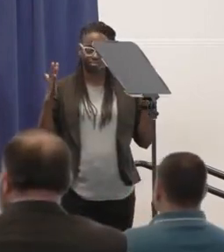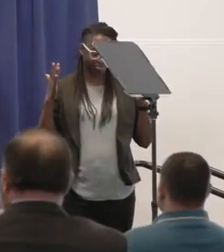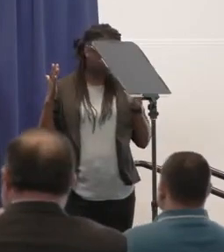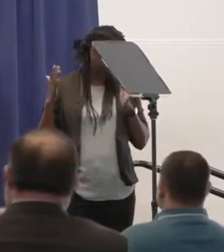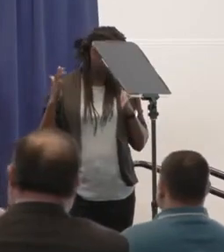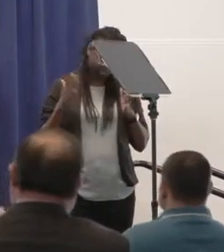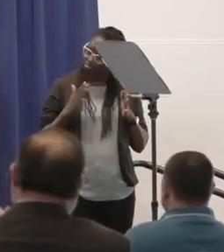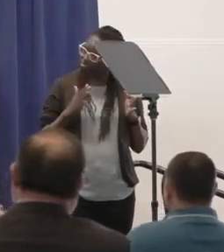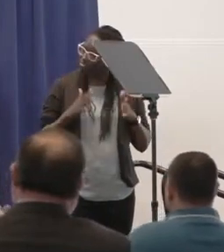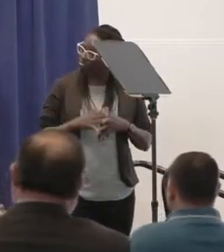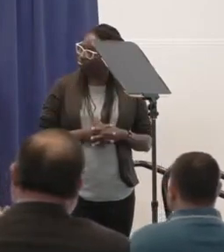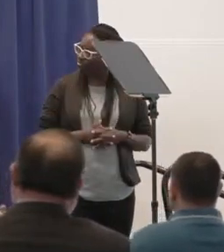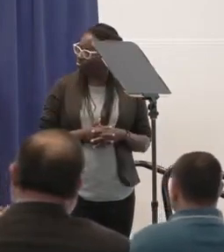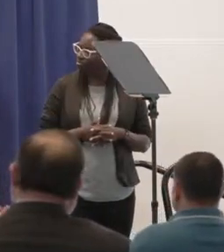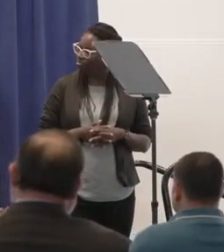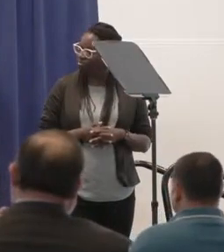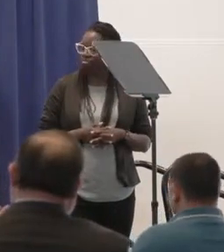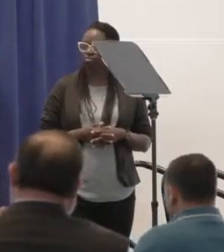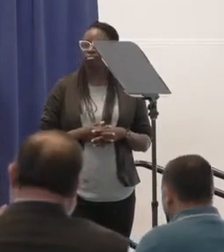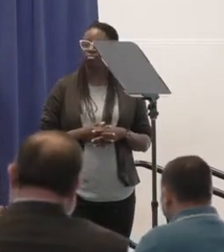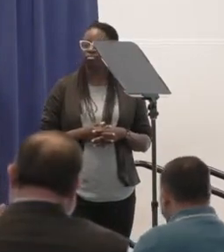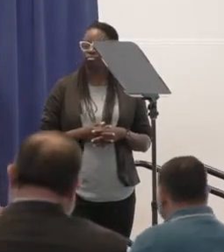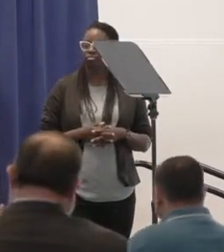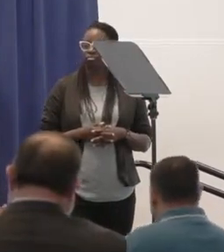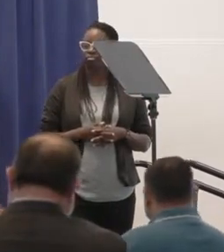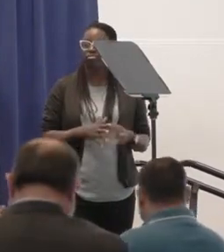That's very kind of you. Thank you.